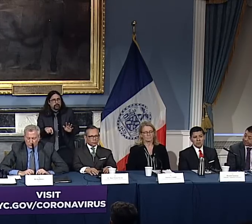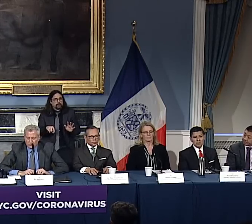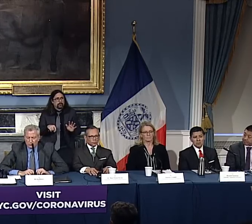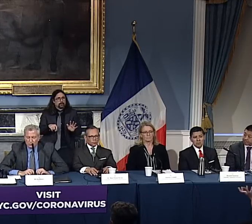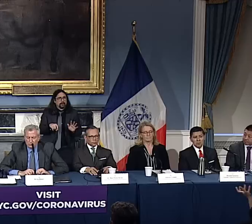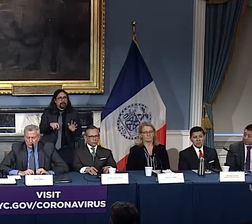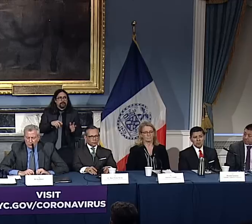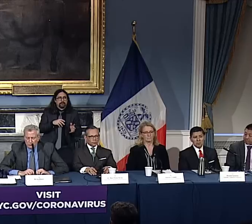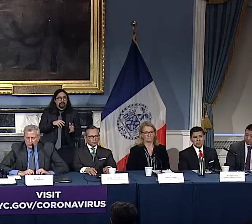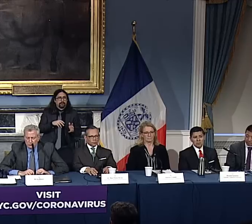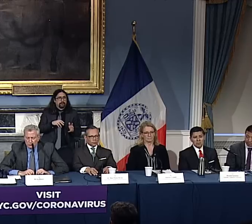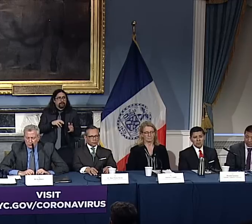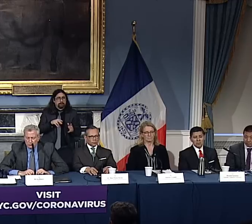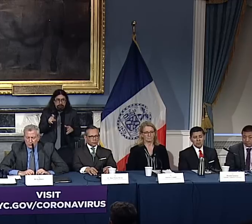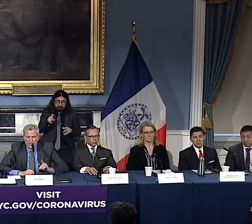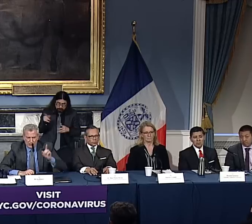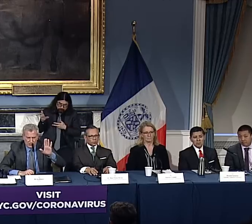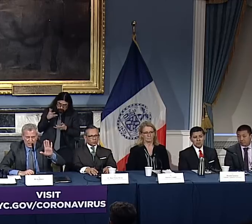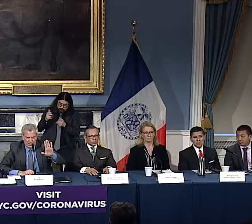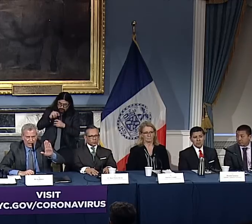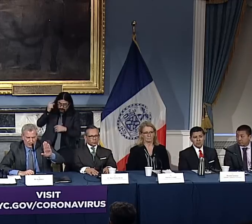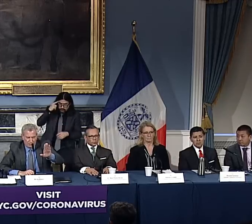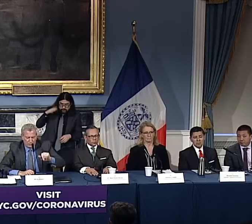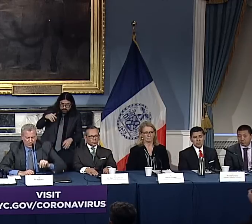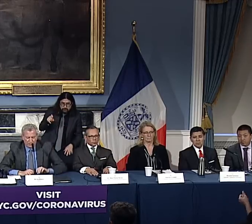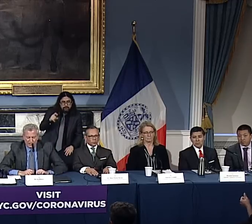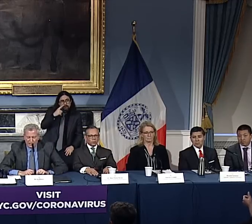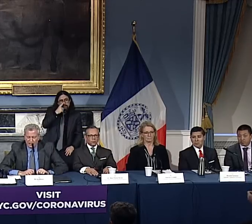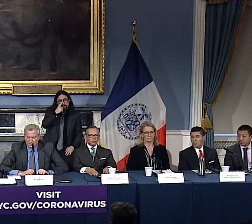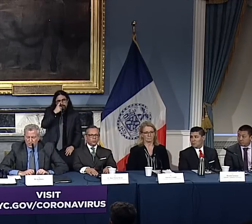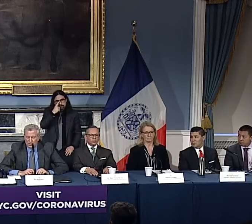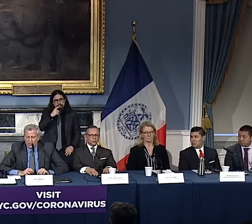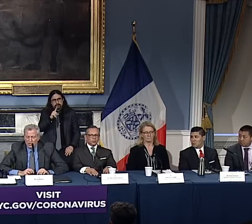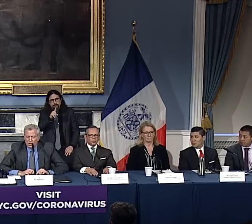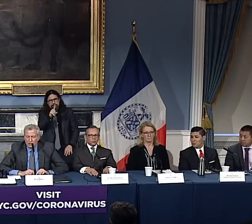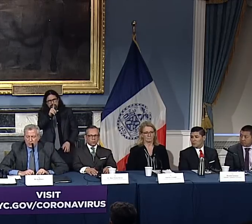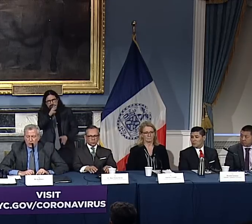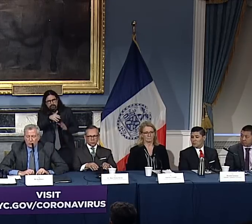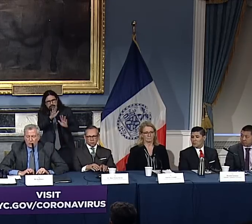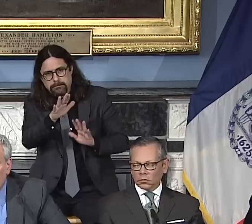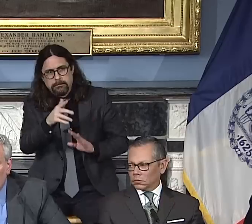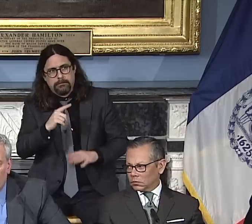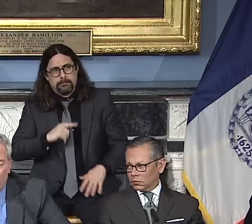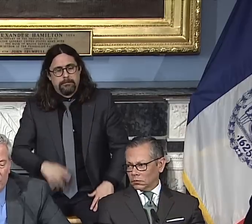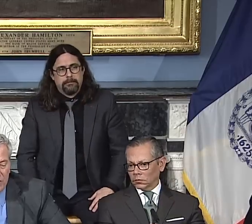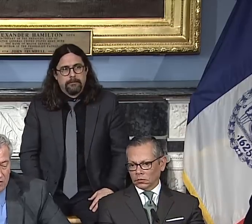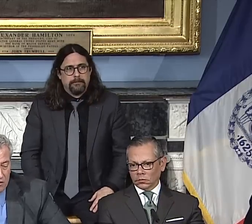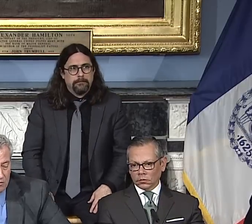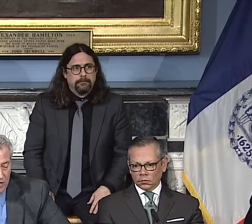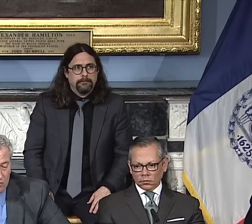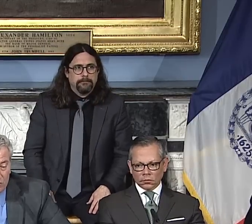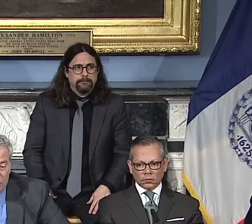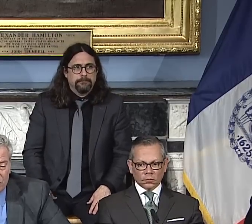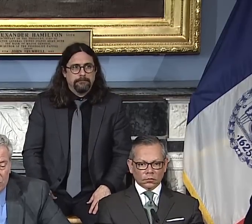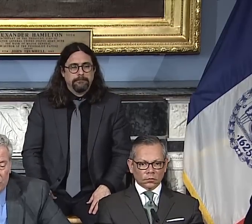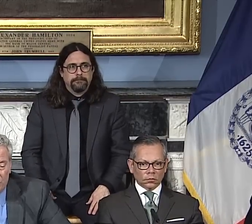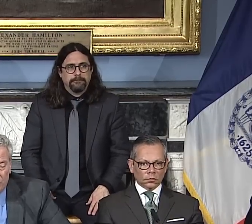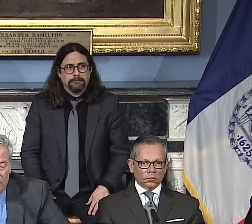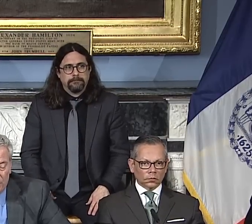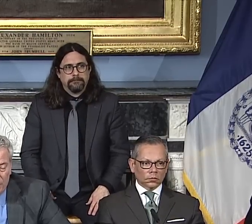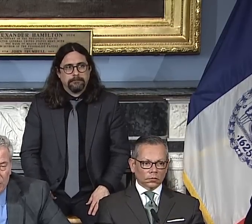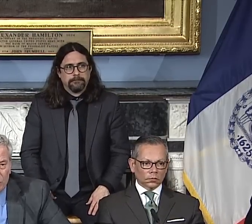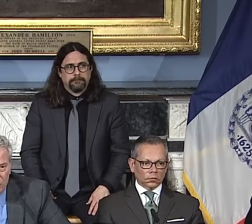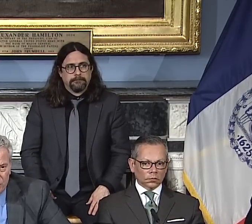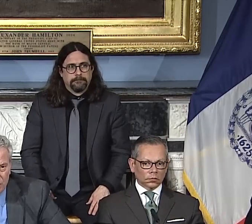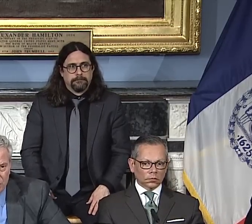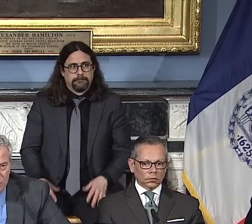with the governor? And then secondly, what do you... Can I just stay on that? No, you'll definitely get the next one. So again, what I want to make the ground rules, since we will be doing